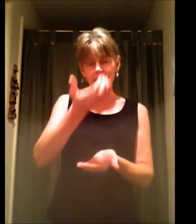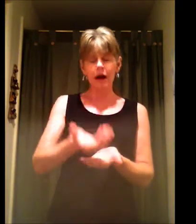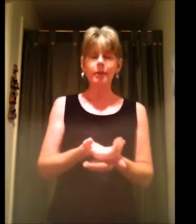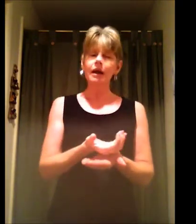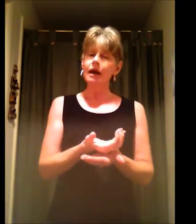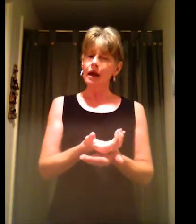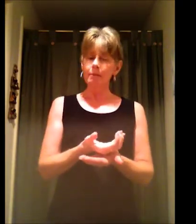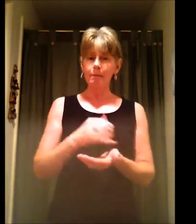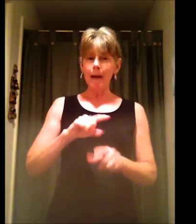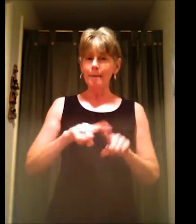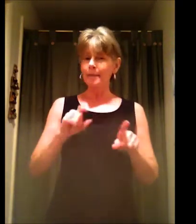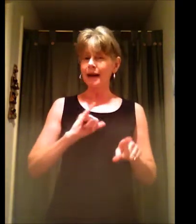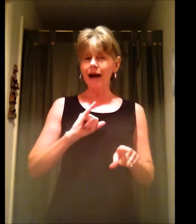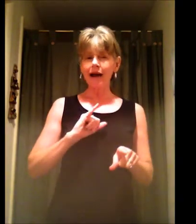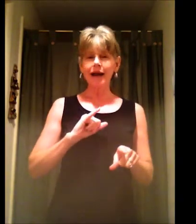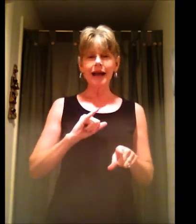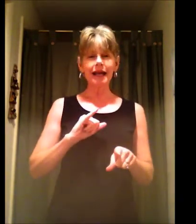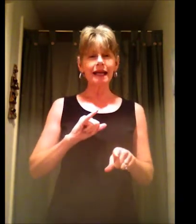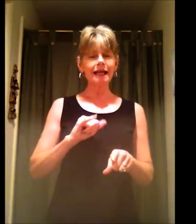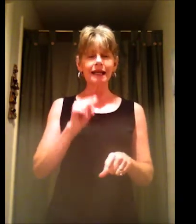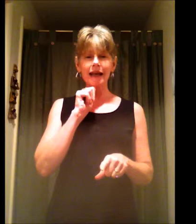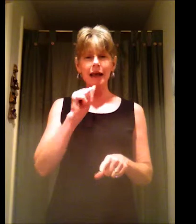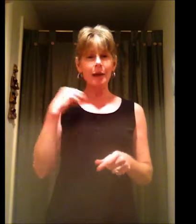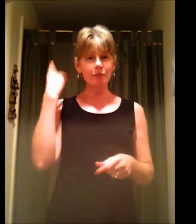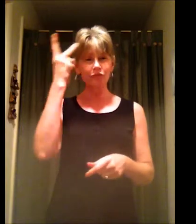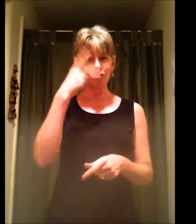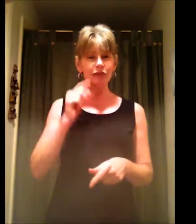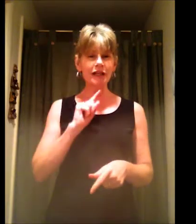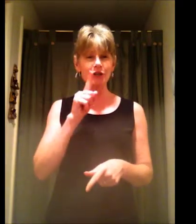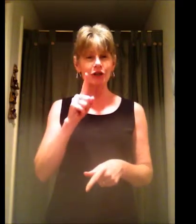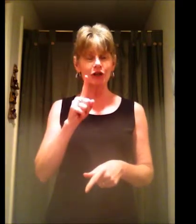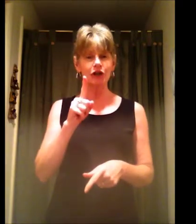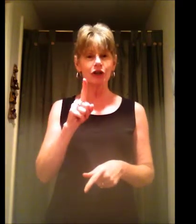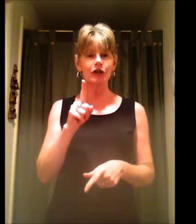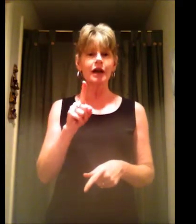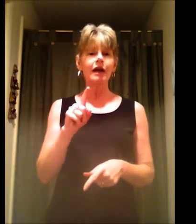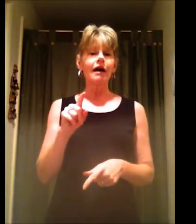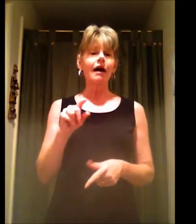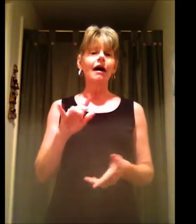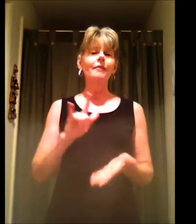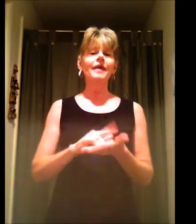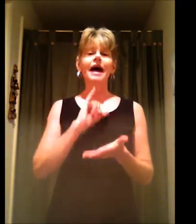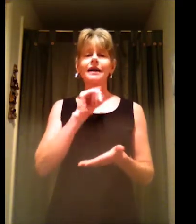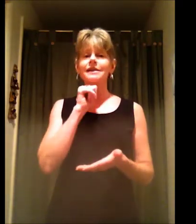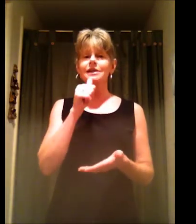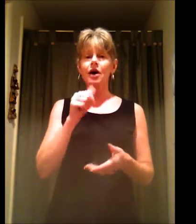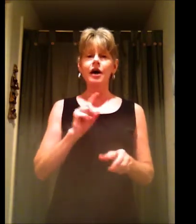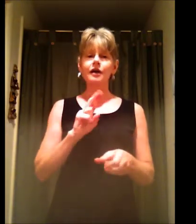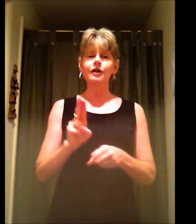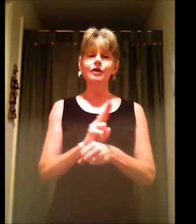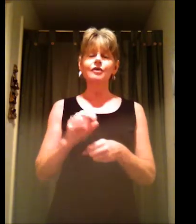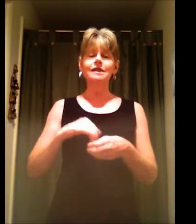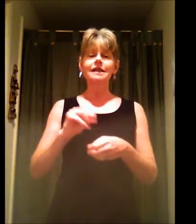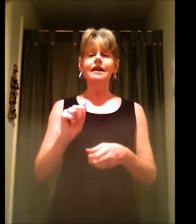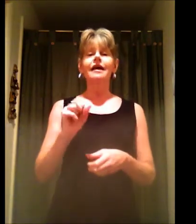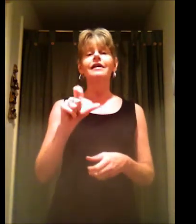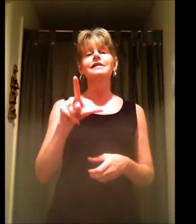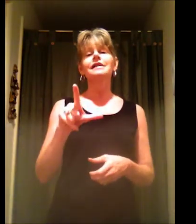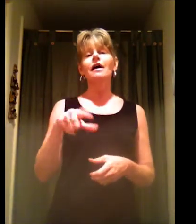up. But I am pretty sure that is not used in ASL.